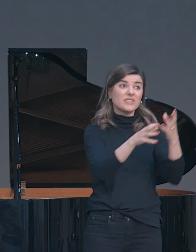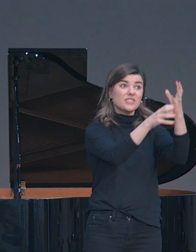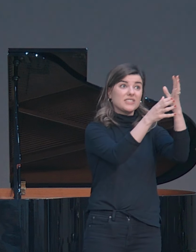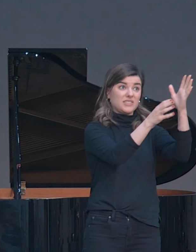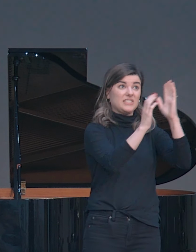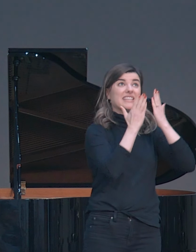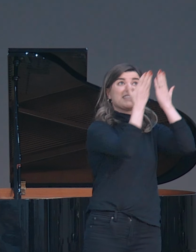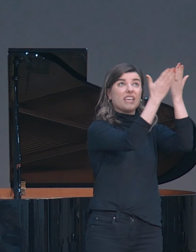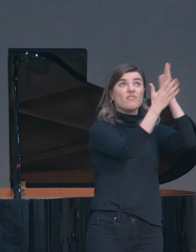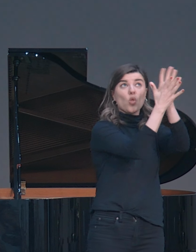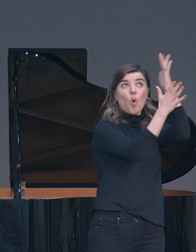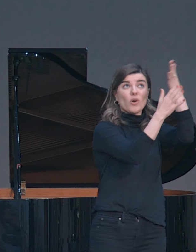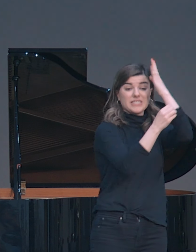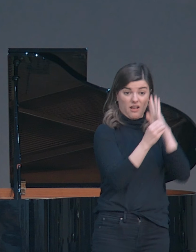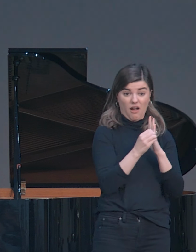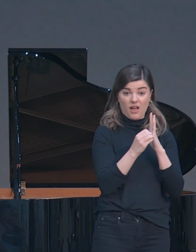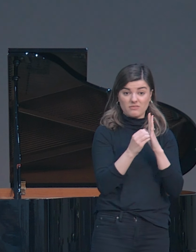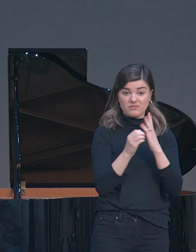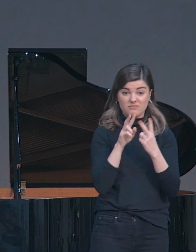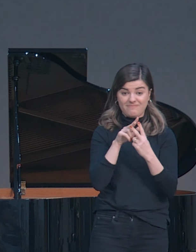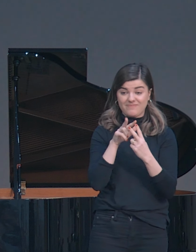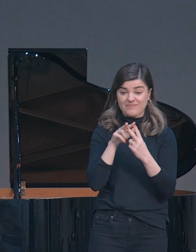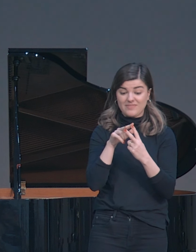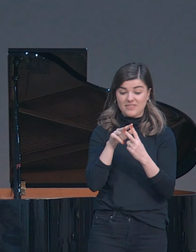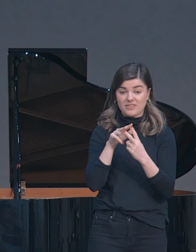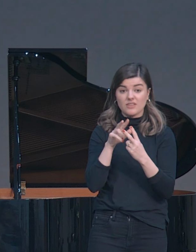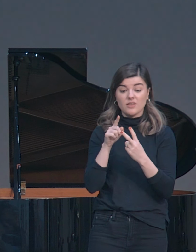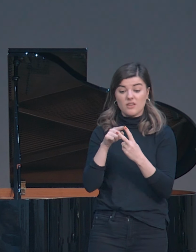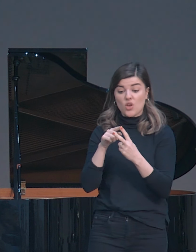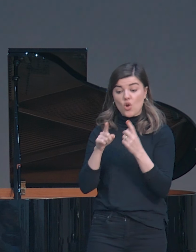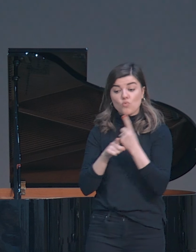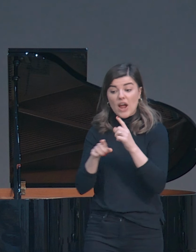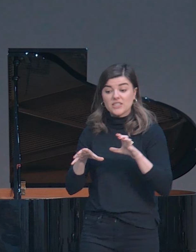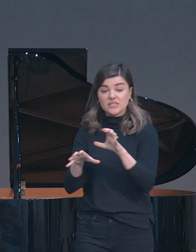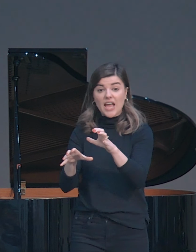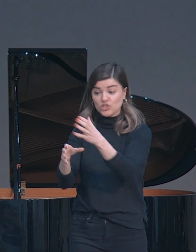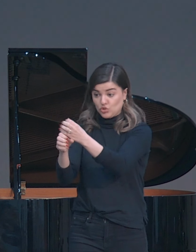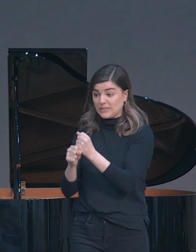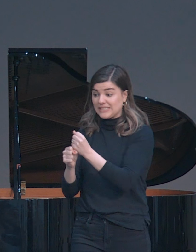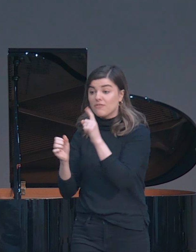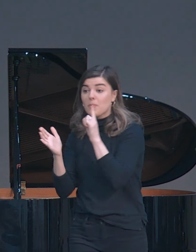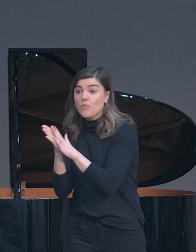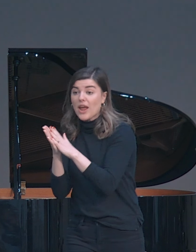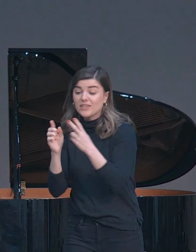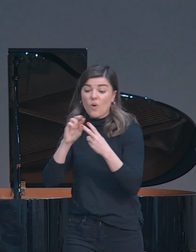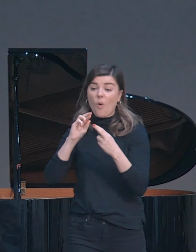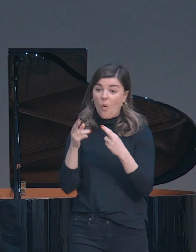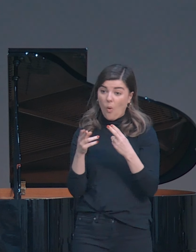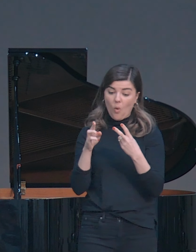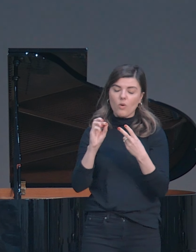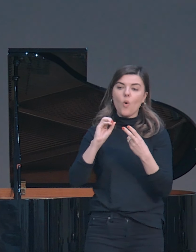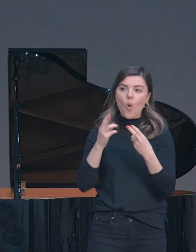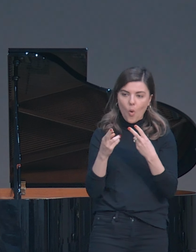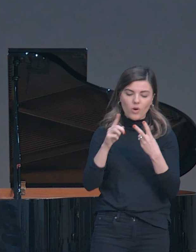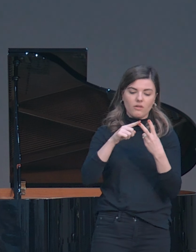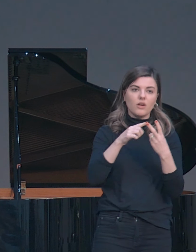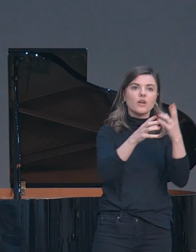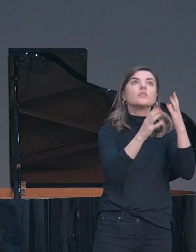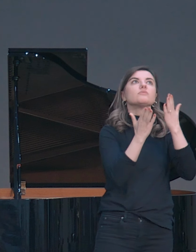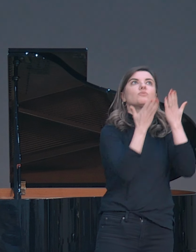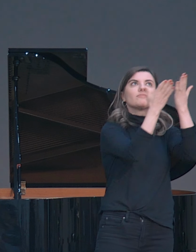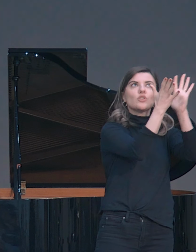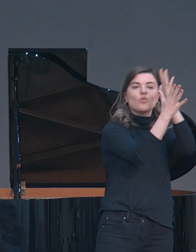either practicing your righteousness to receive the praise of others or to bring glory to